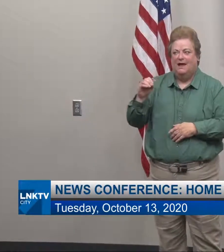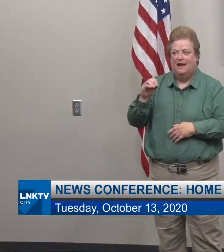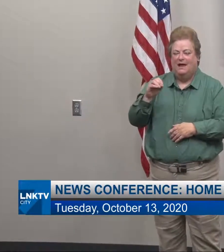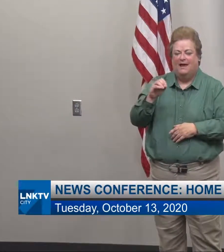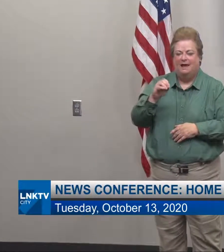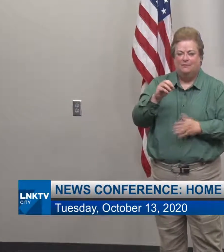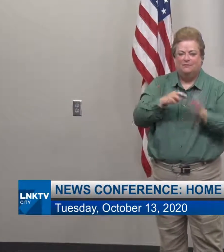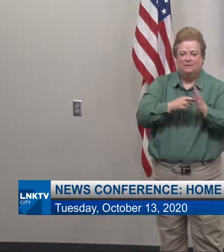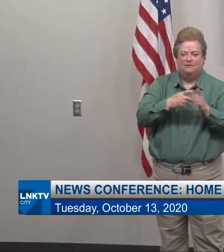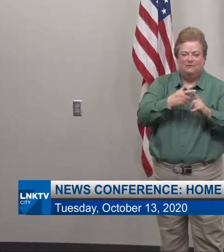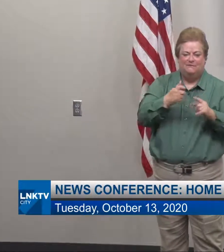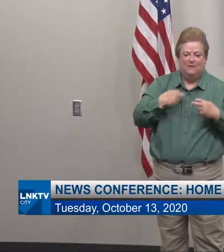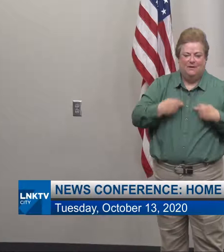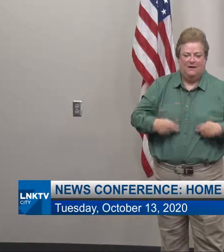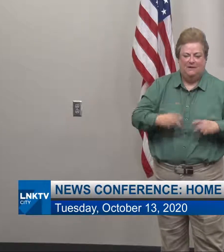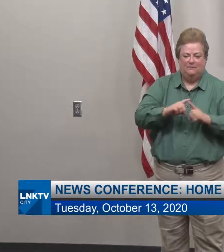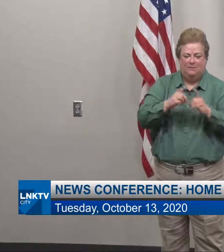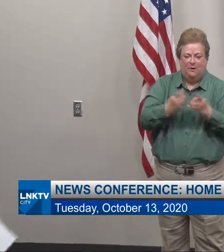Department.